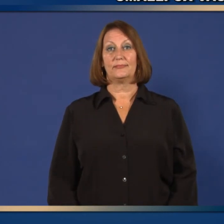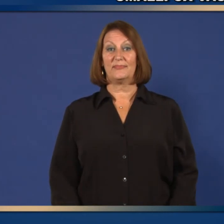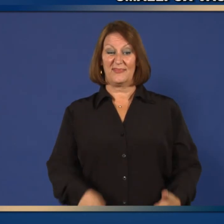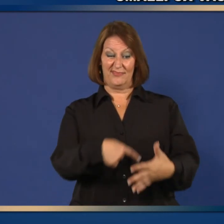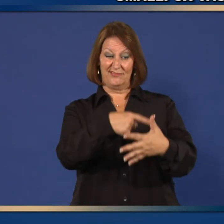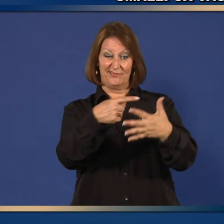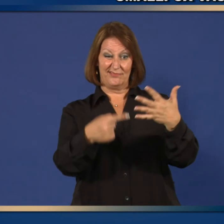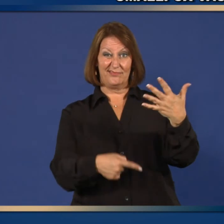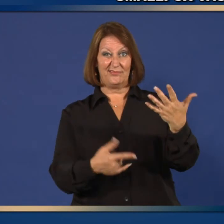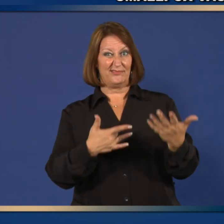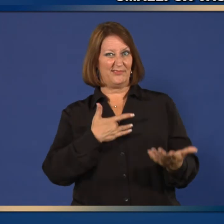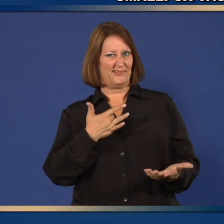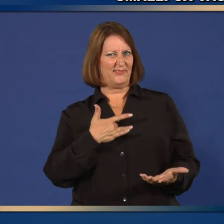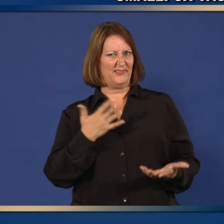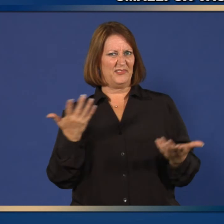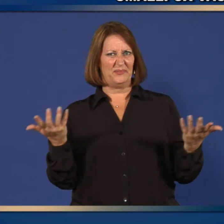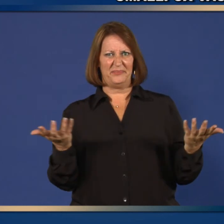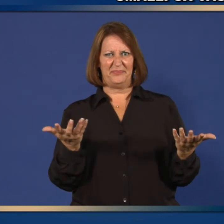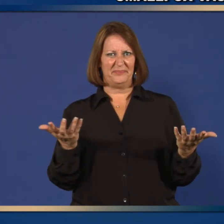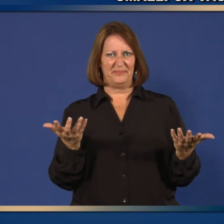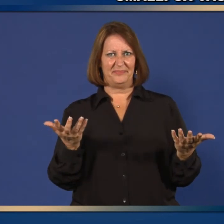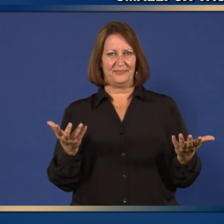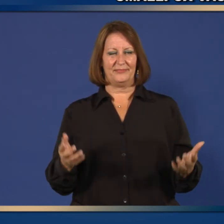What should you do?